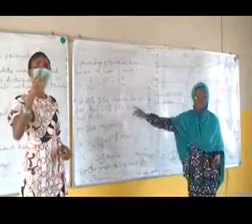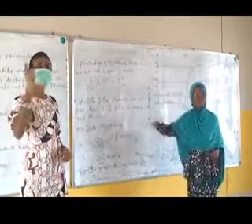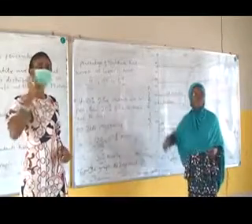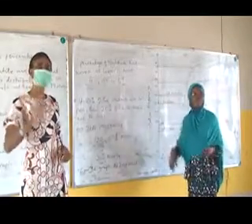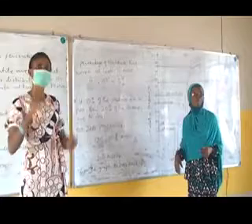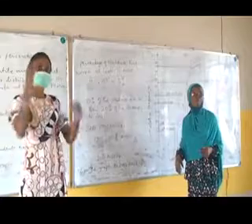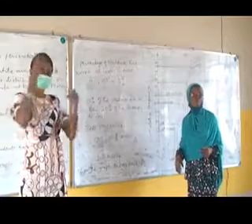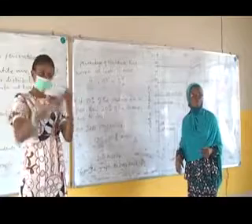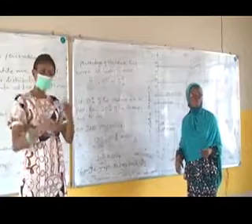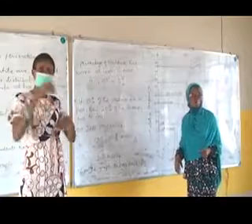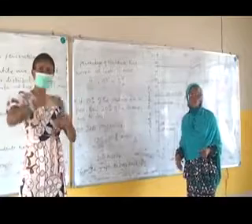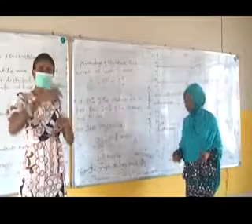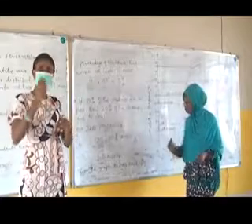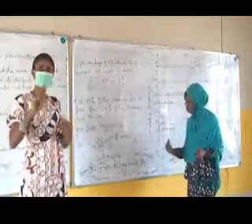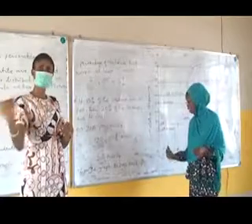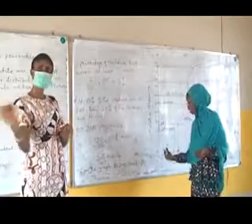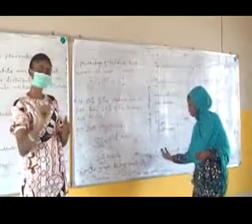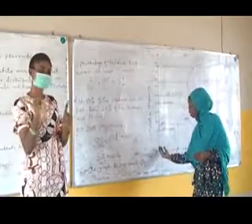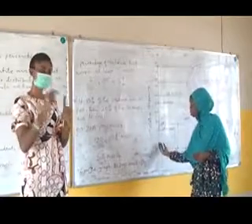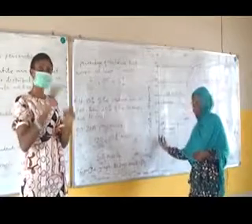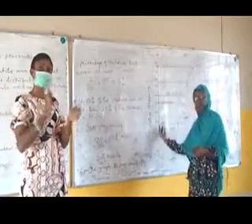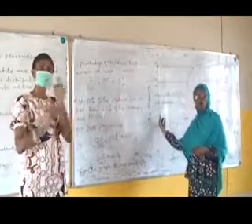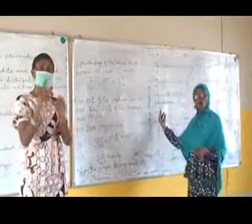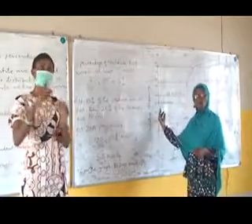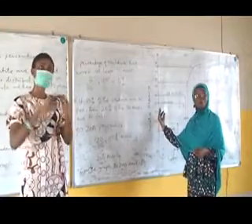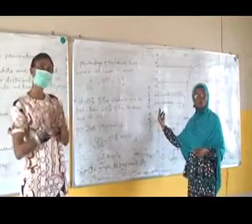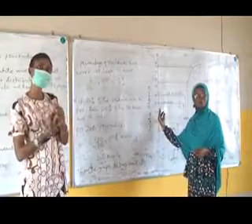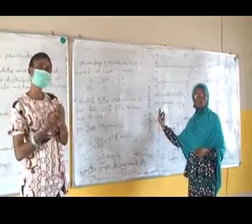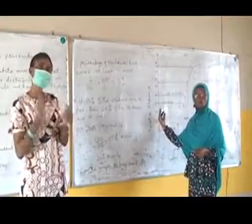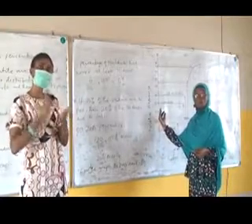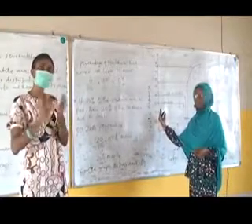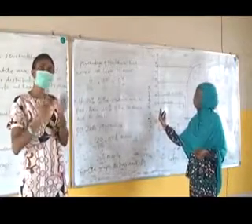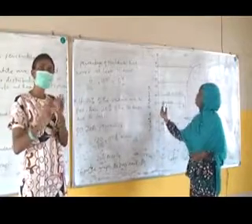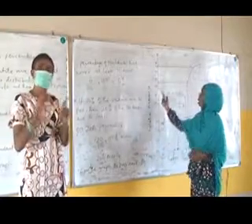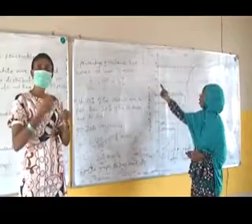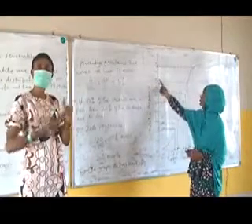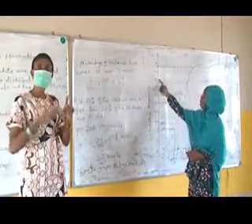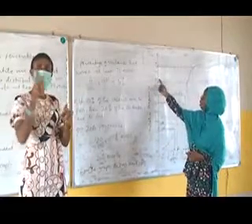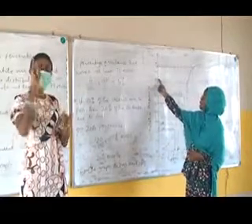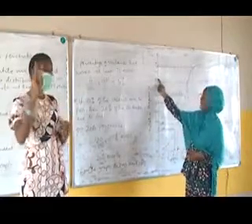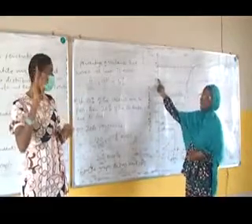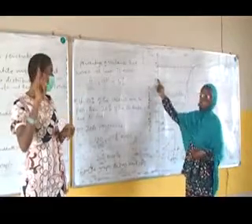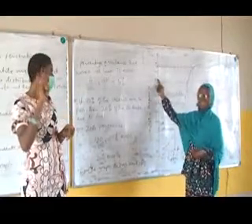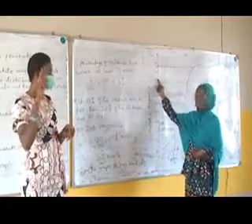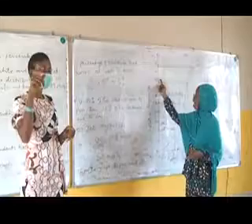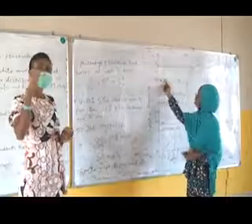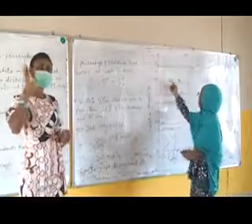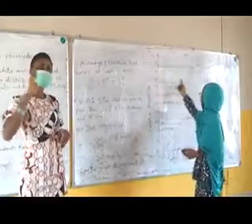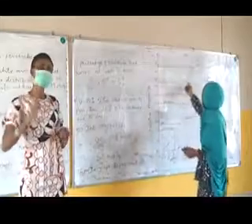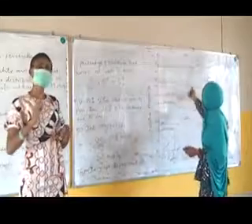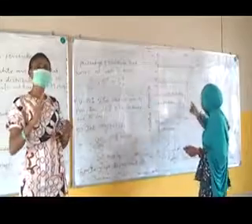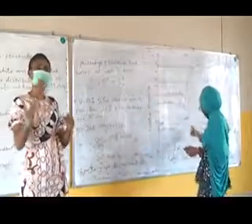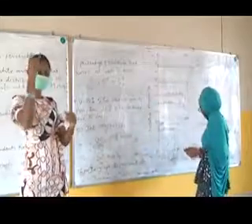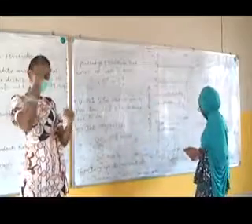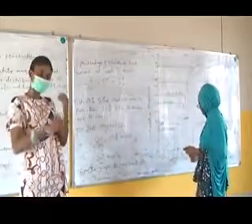use this same method. But if you start counting from up, you are now landing here 80. Are you